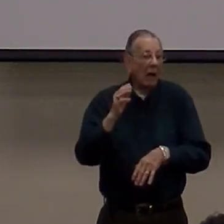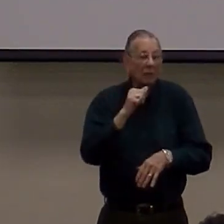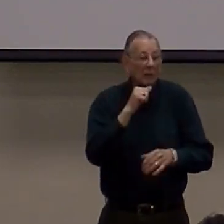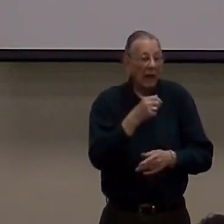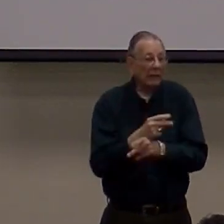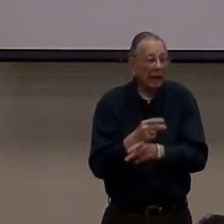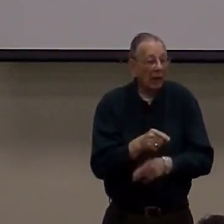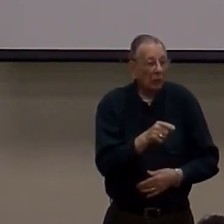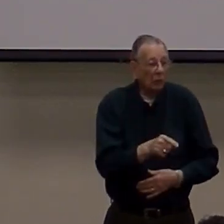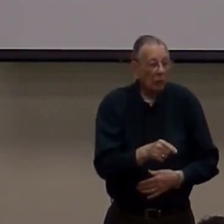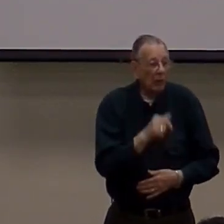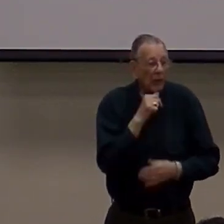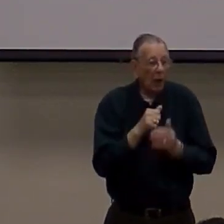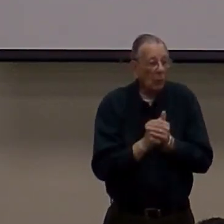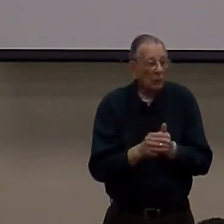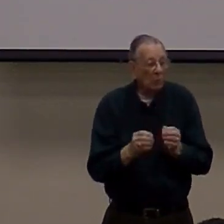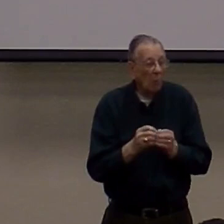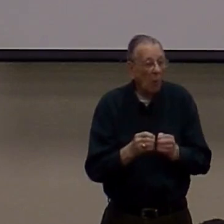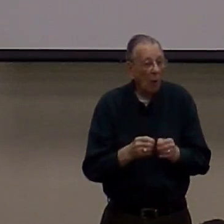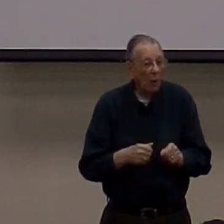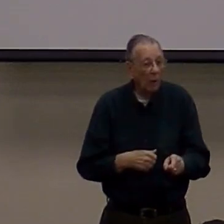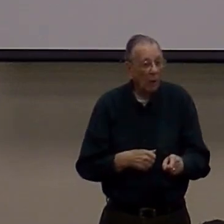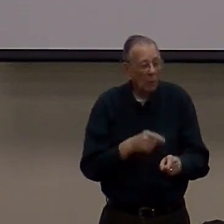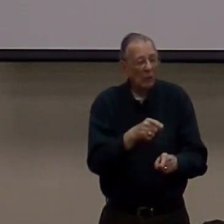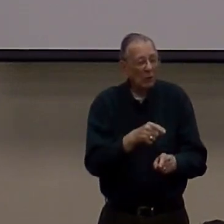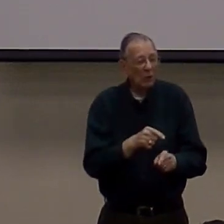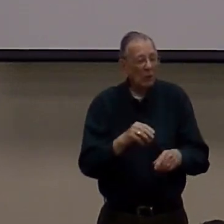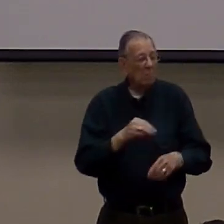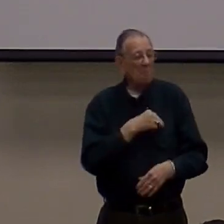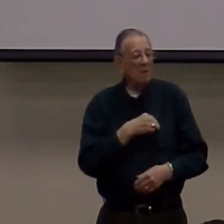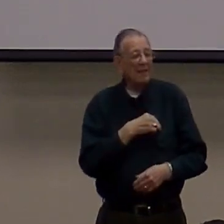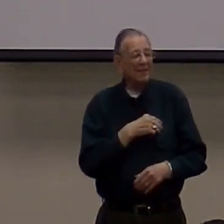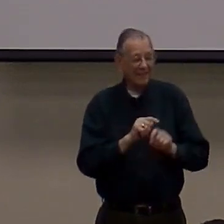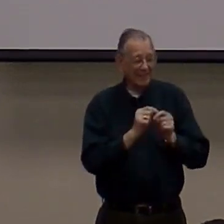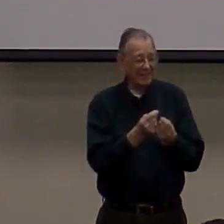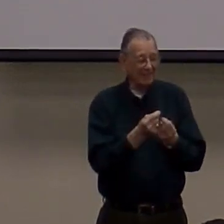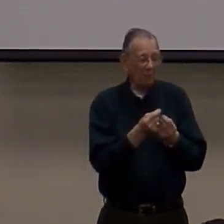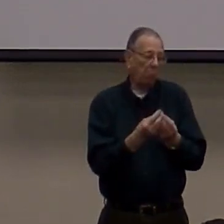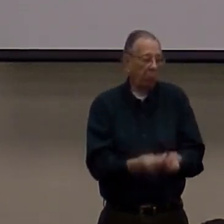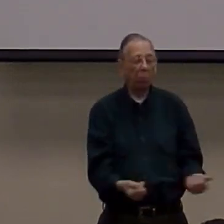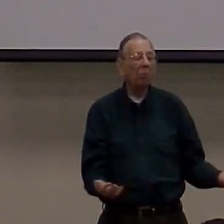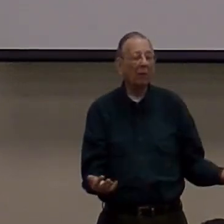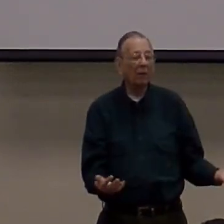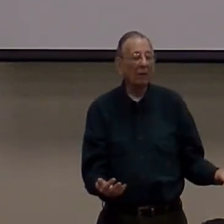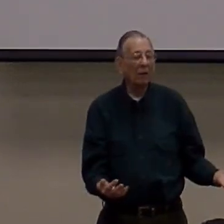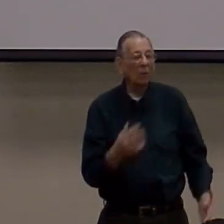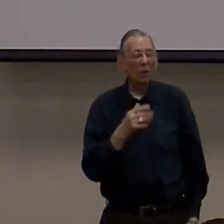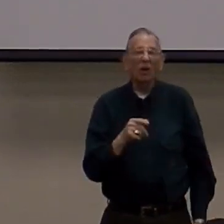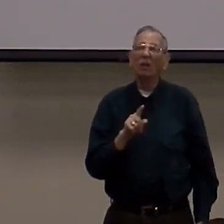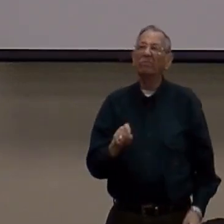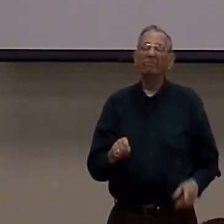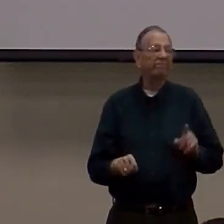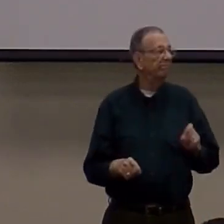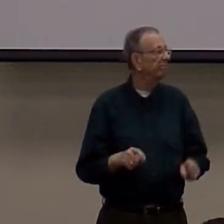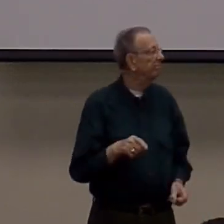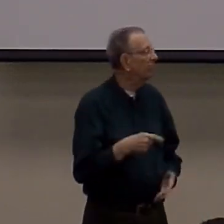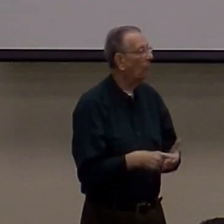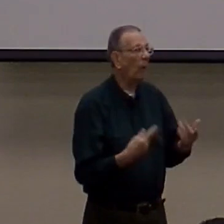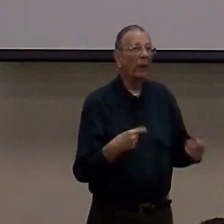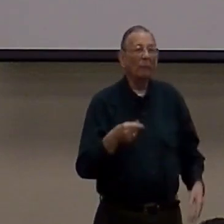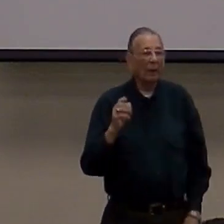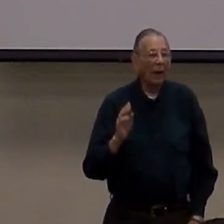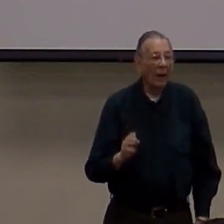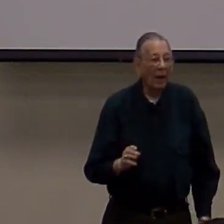you and not worship Him further? When your mission team comes apart, will you ask, "What happened,